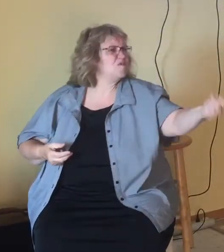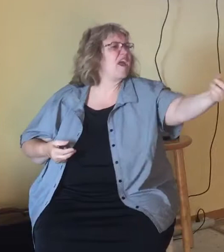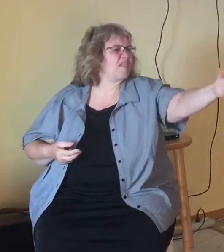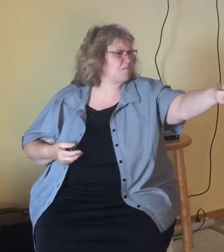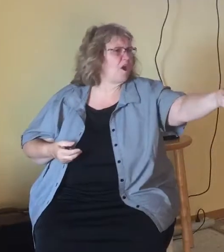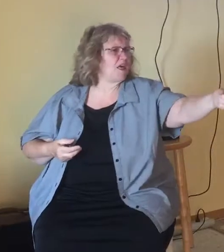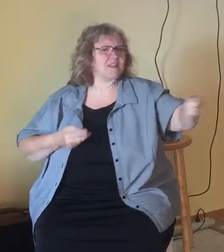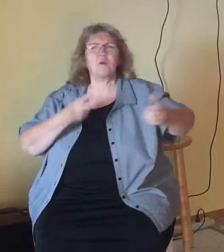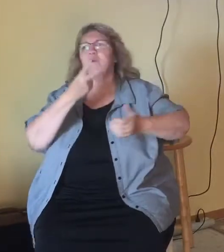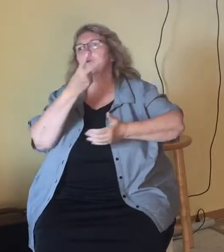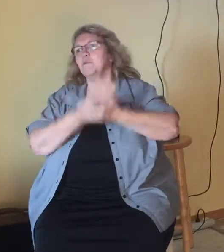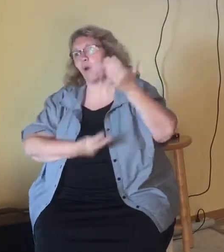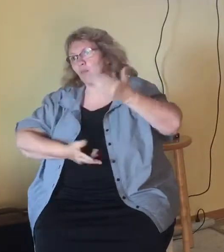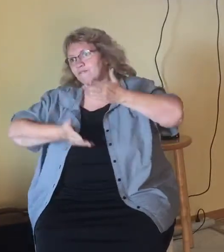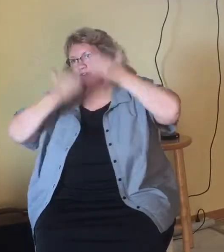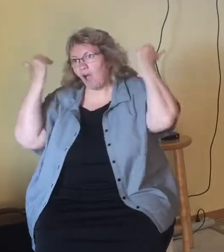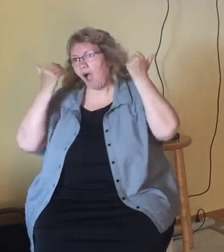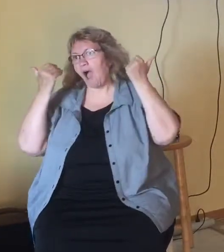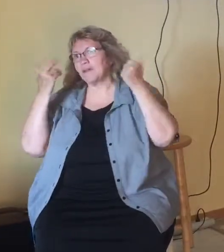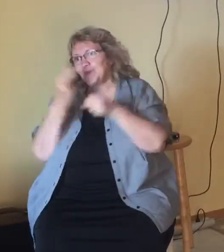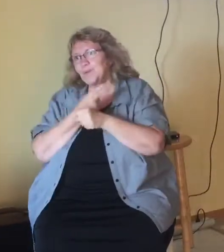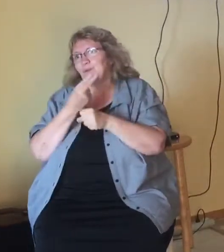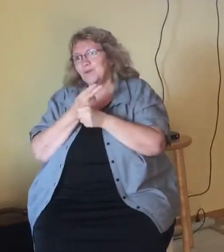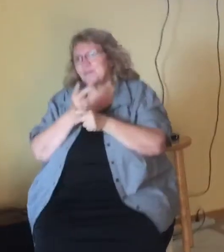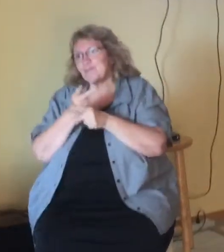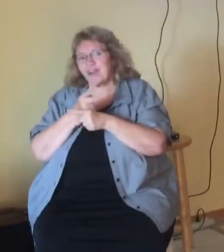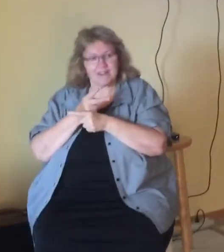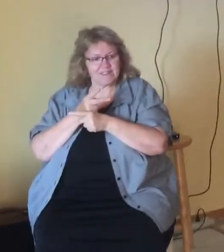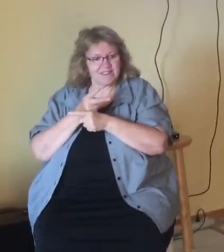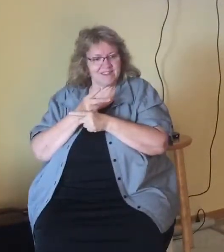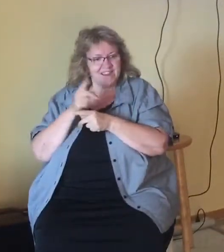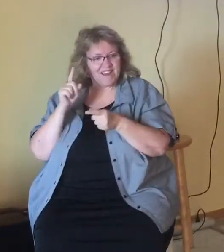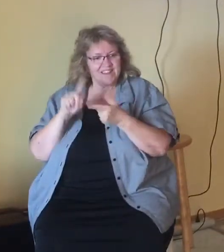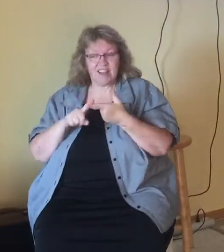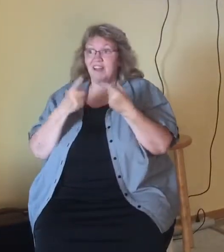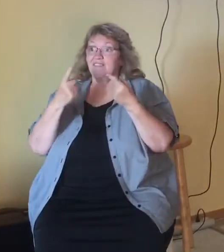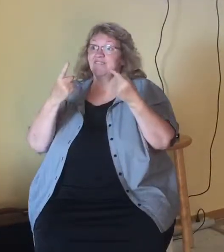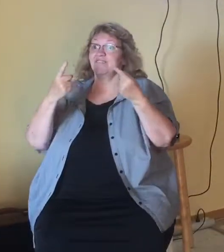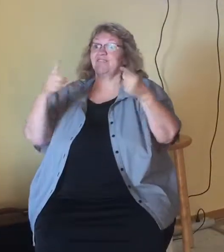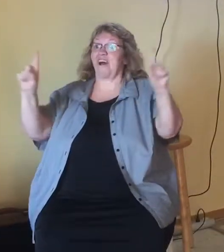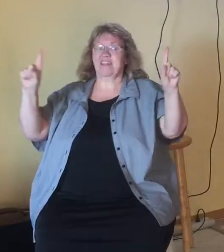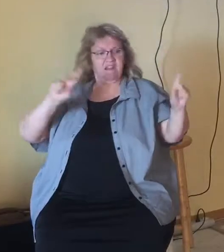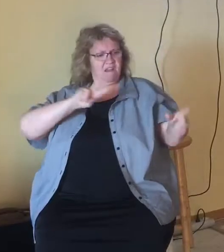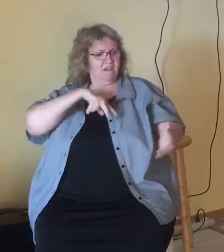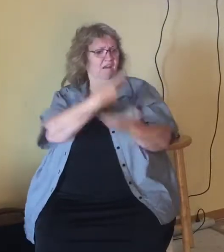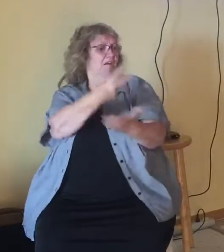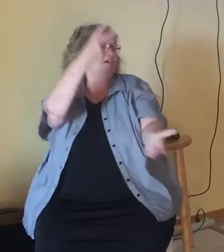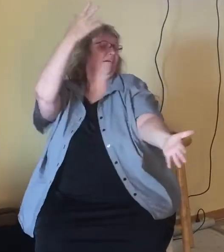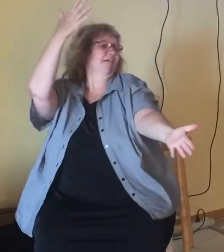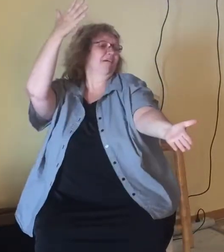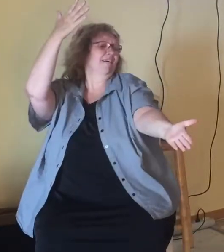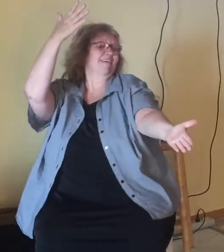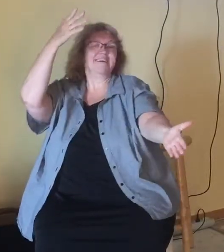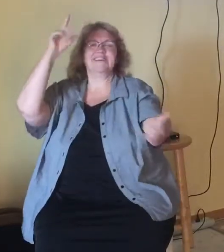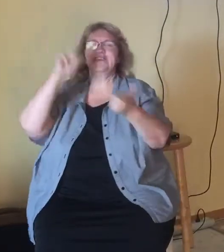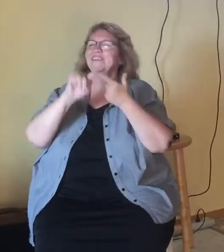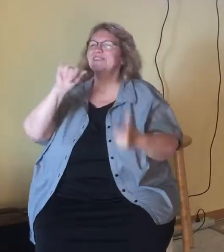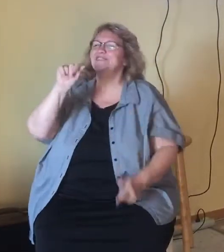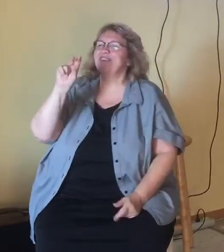products, and we'd both forget to take the products. Until finally, in January of 2016,